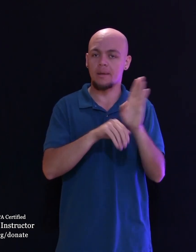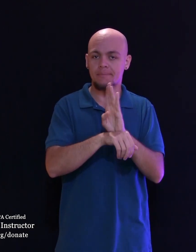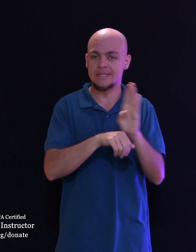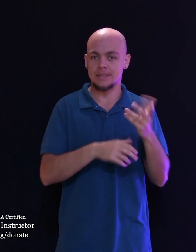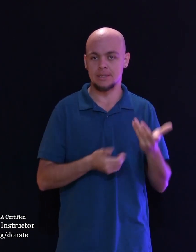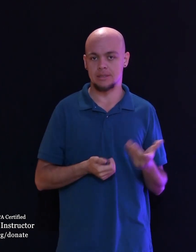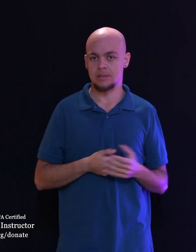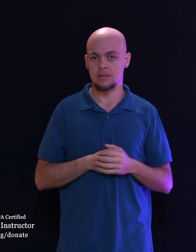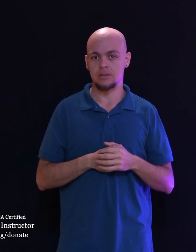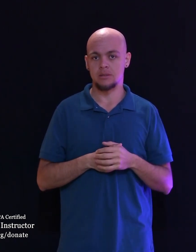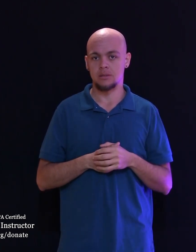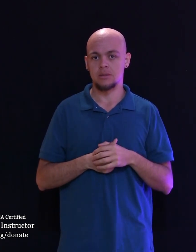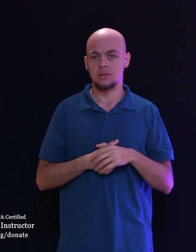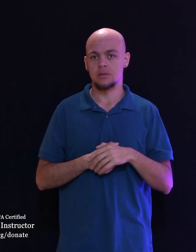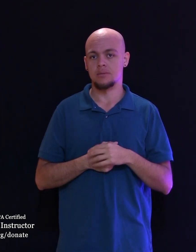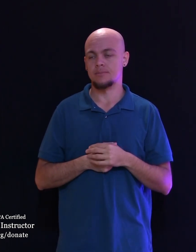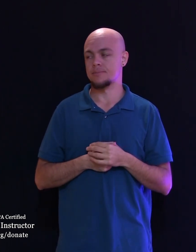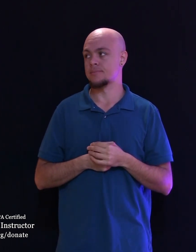business.